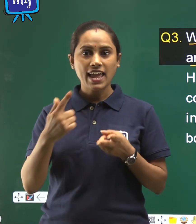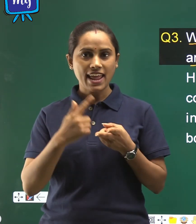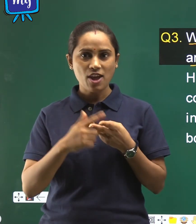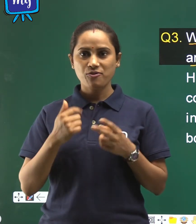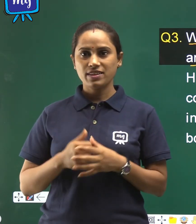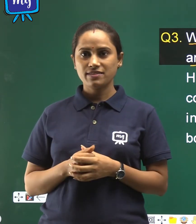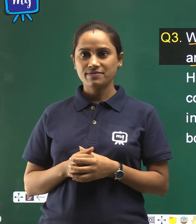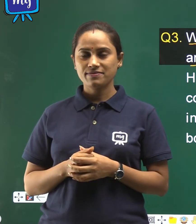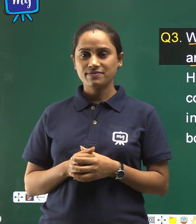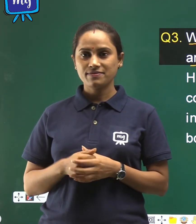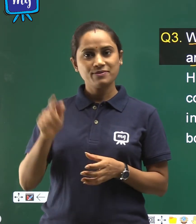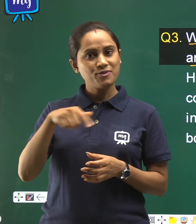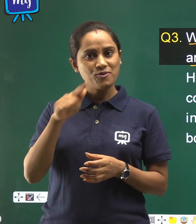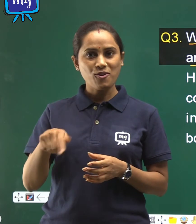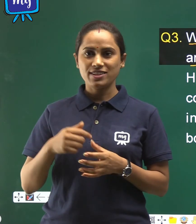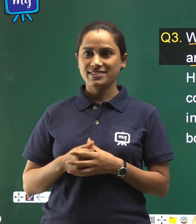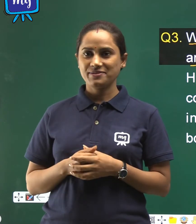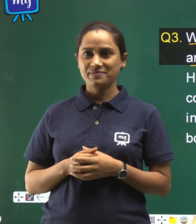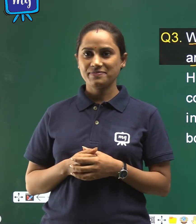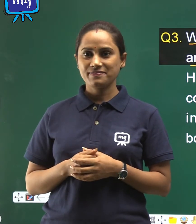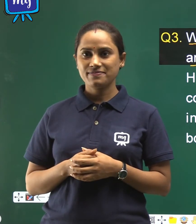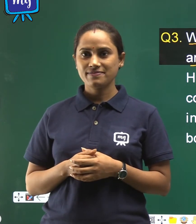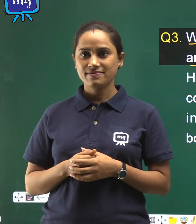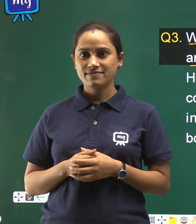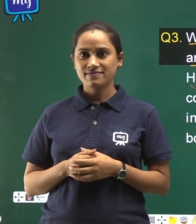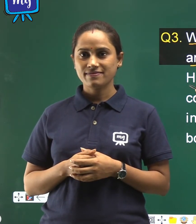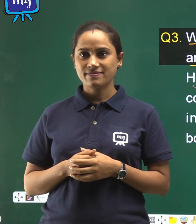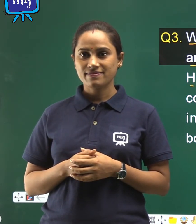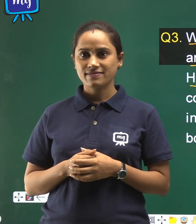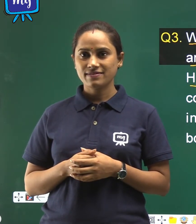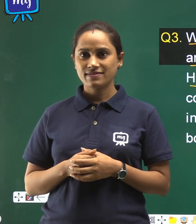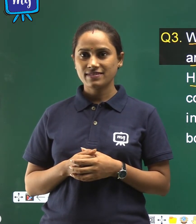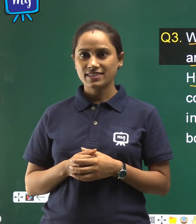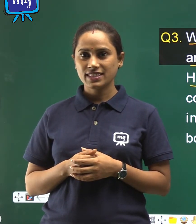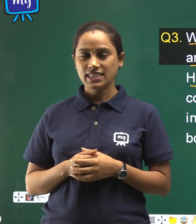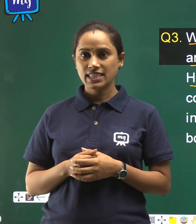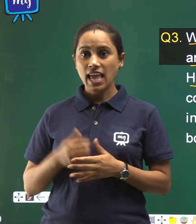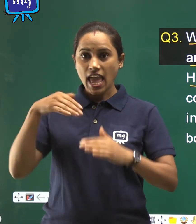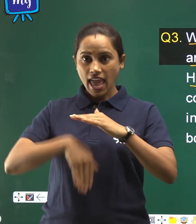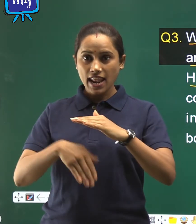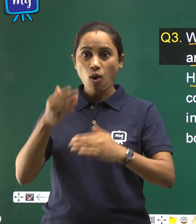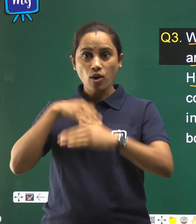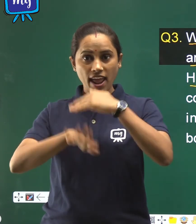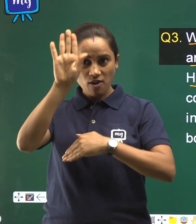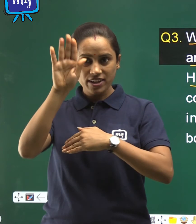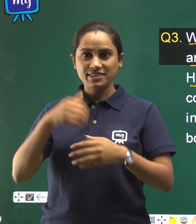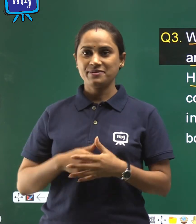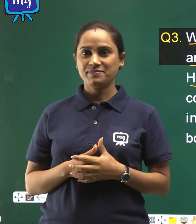F for false. Hell or heaven